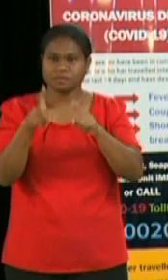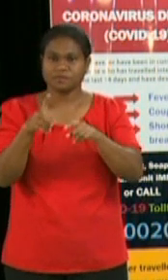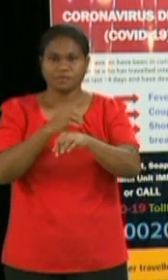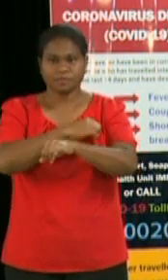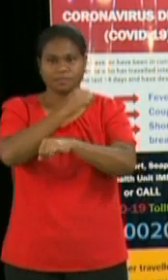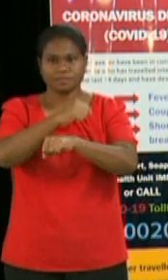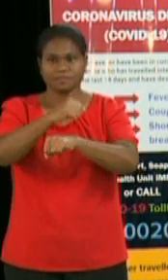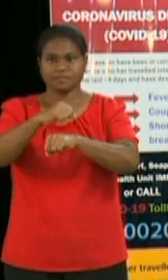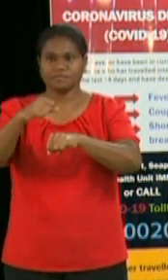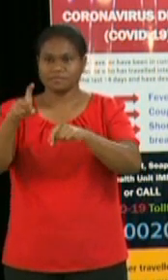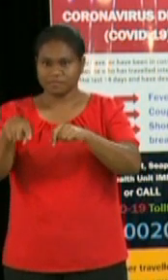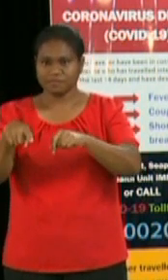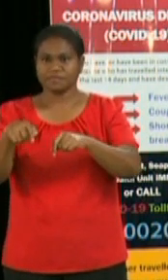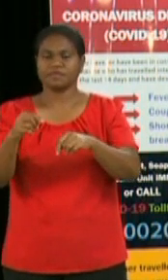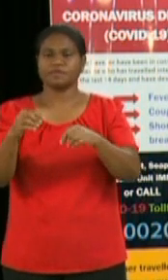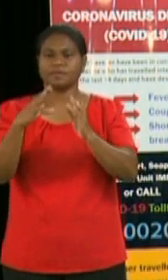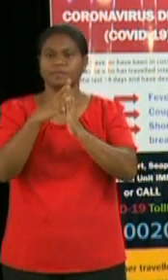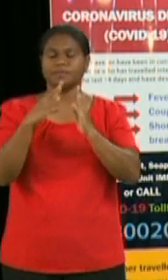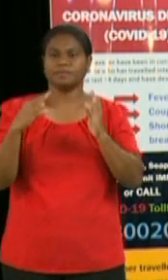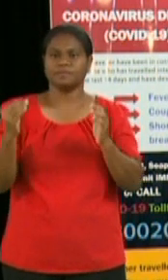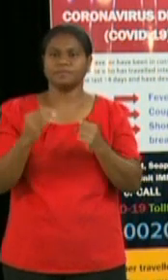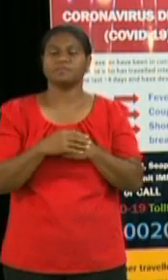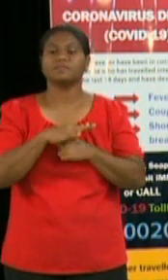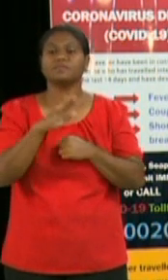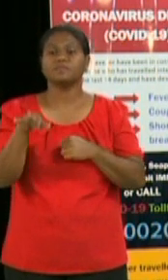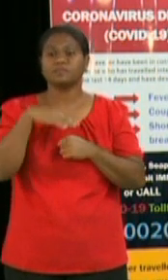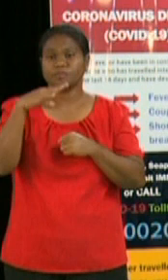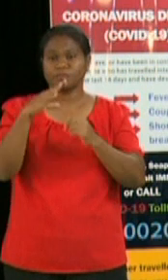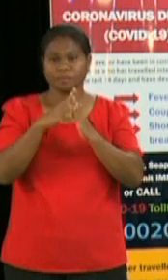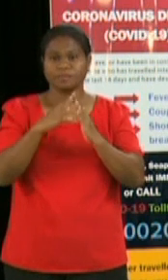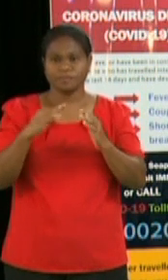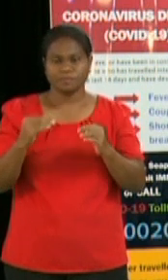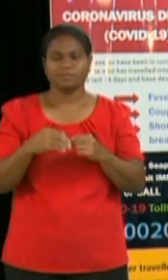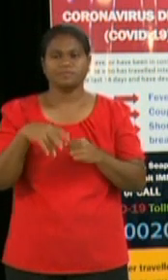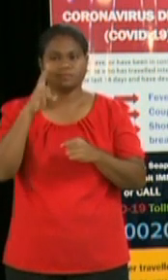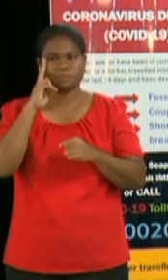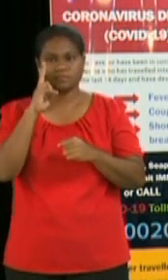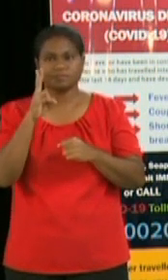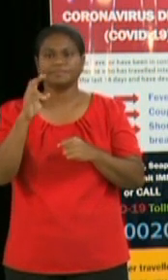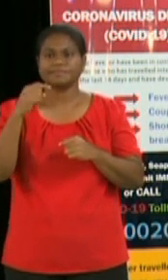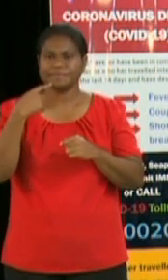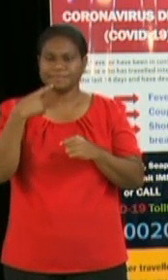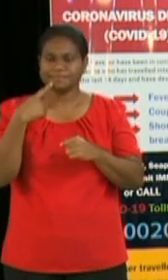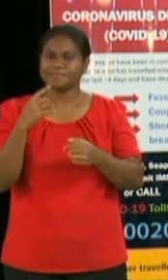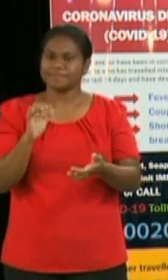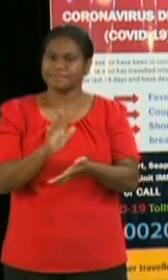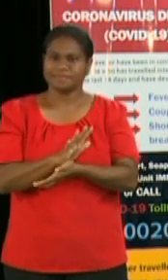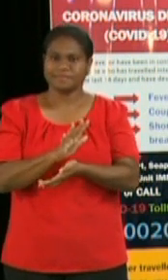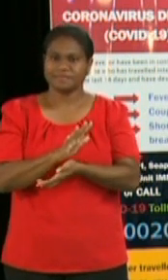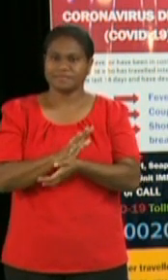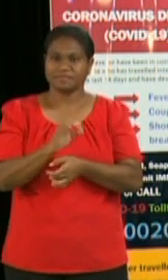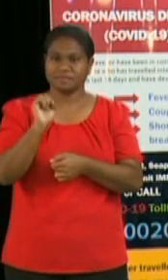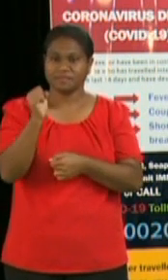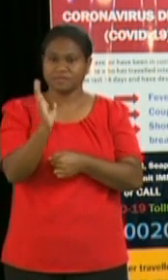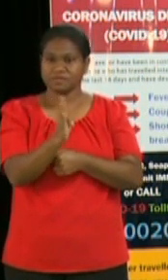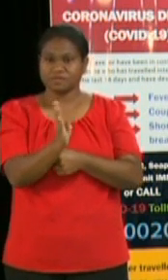it should give all Papua New Guineans a added level of comfort that, you know, not only are we monitoring our ports of